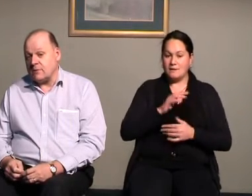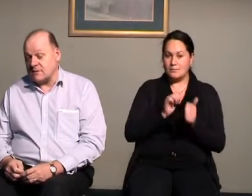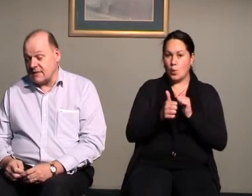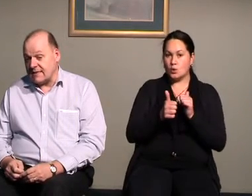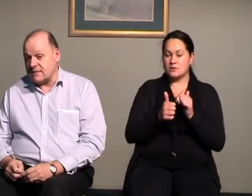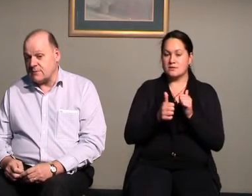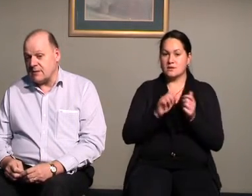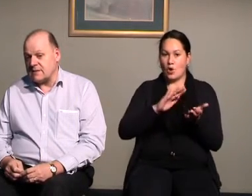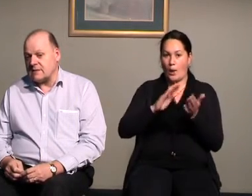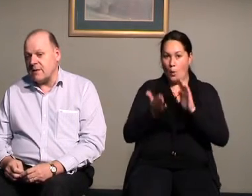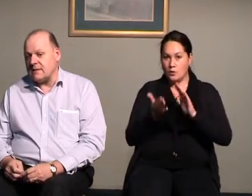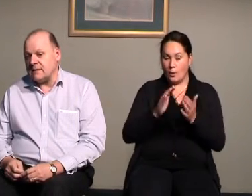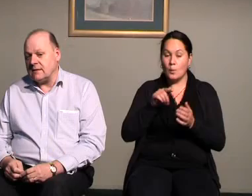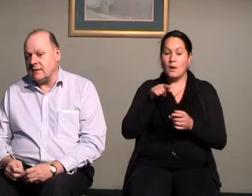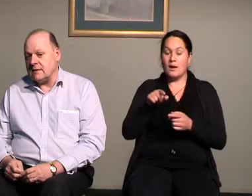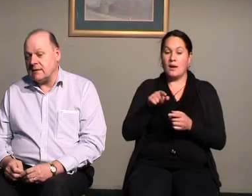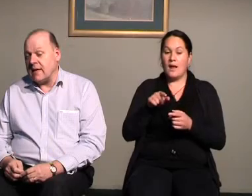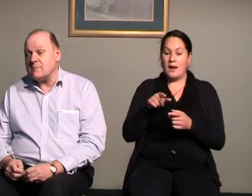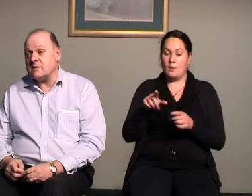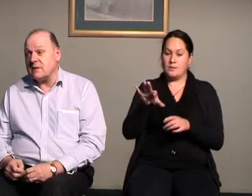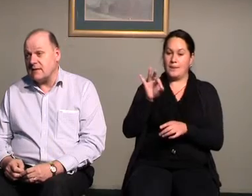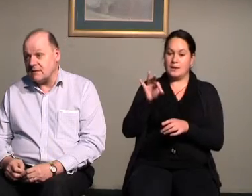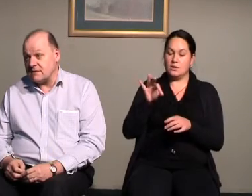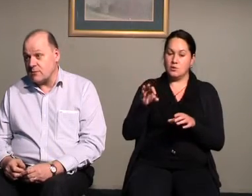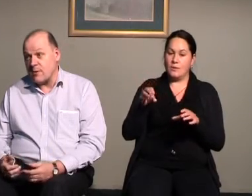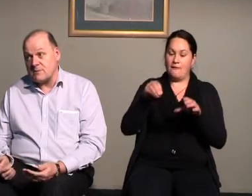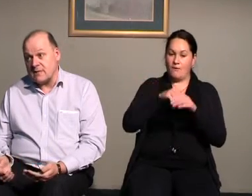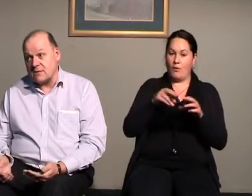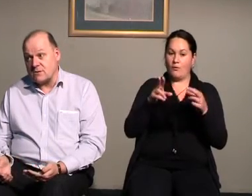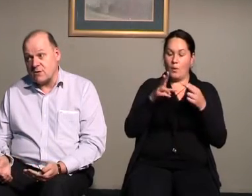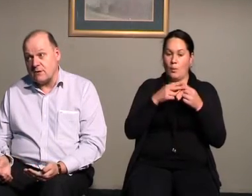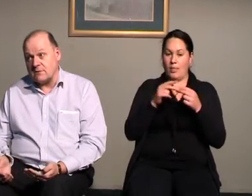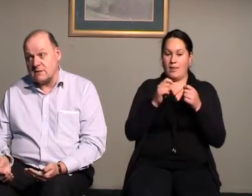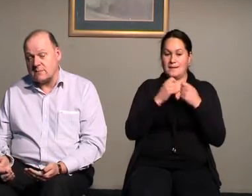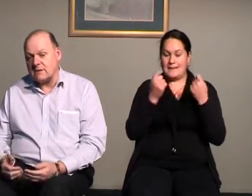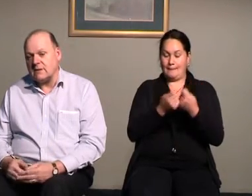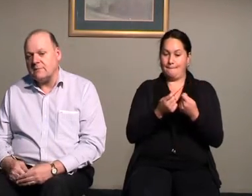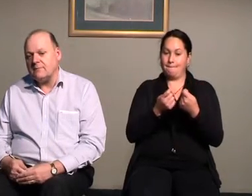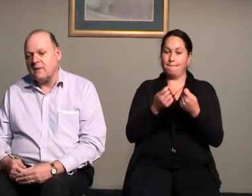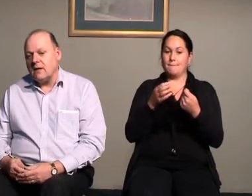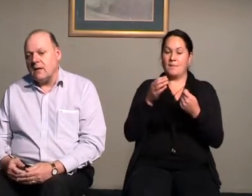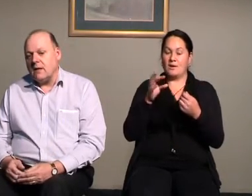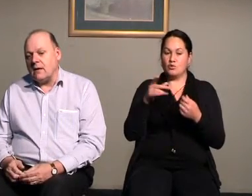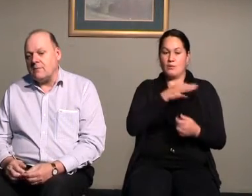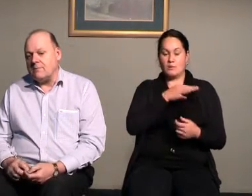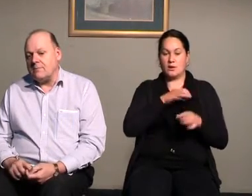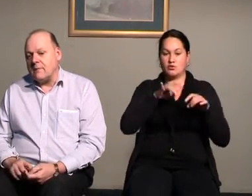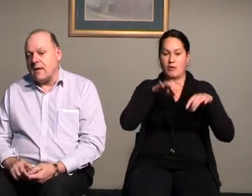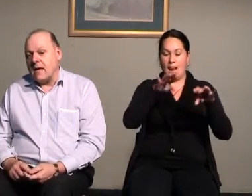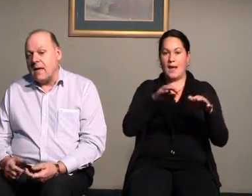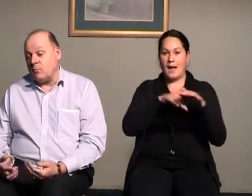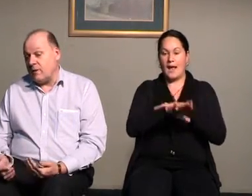eventually was selected to participate in games in the Netherlands, so he represented Australia with a disability.